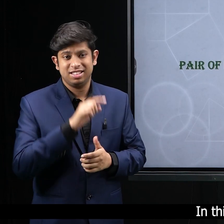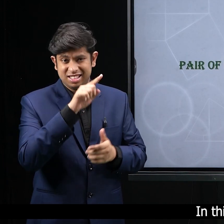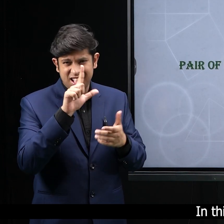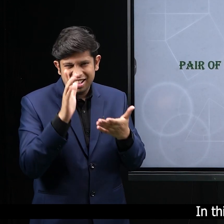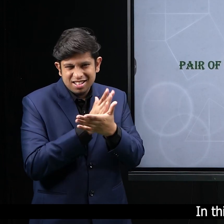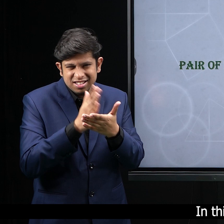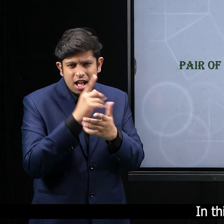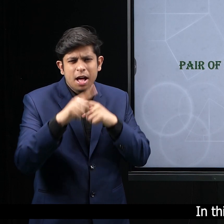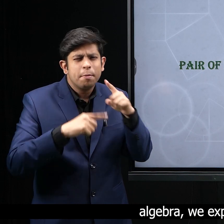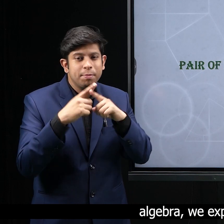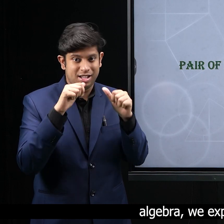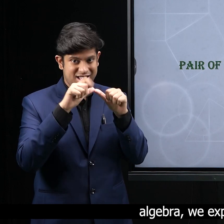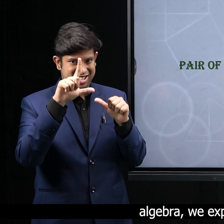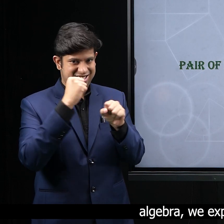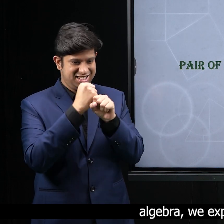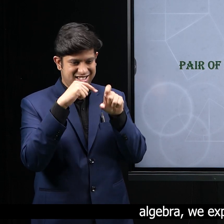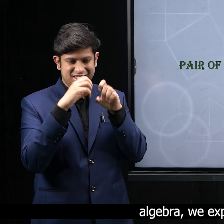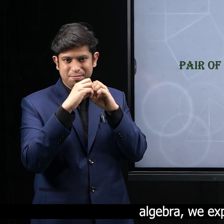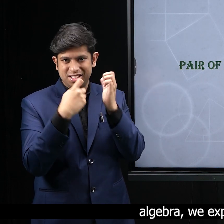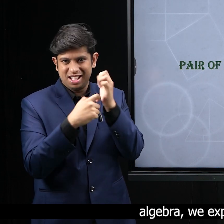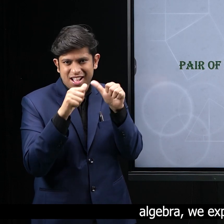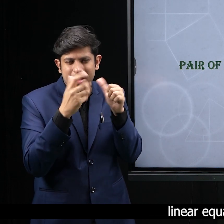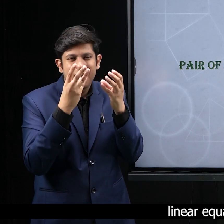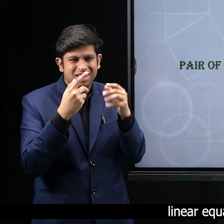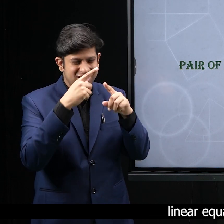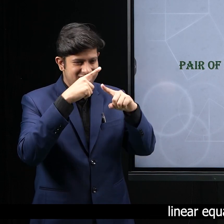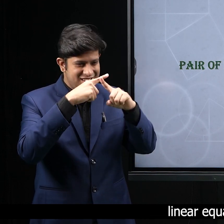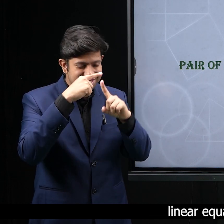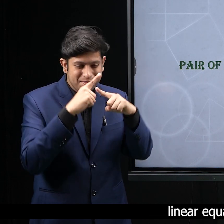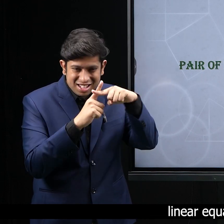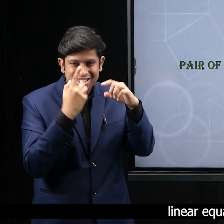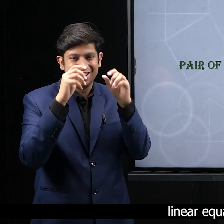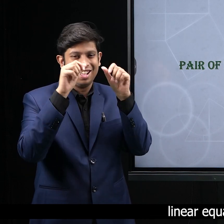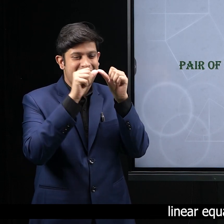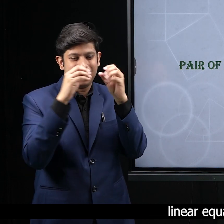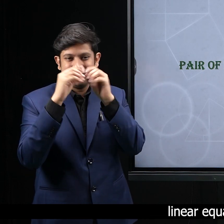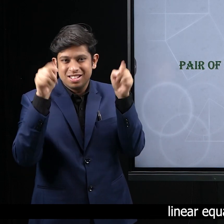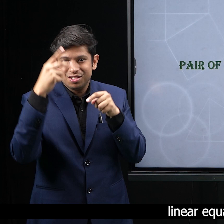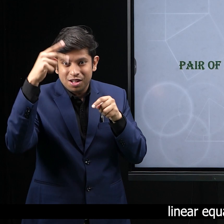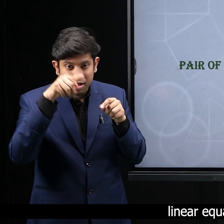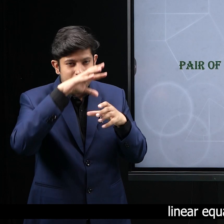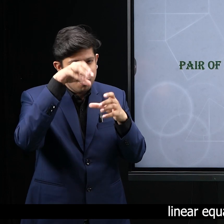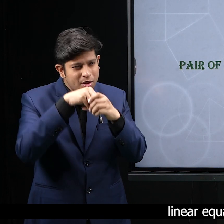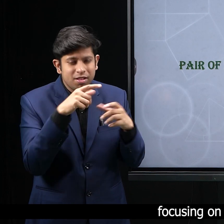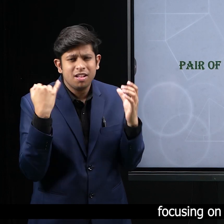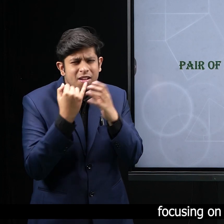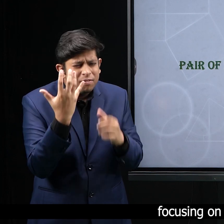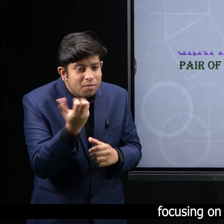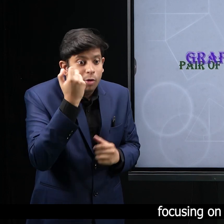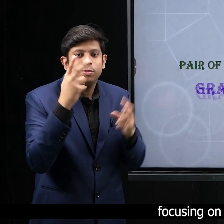In this lesson about algebra, we explore the topic of pair of linear equations in two variables, focusing on the graphical